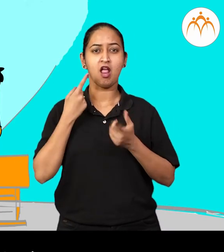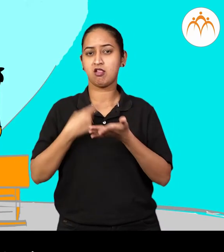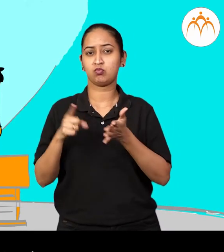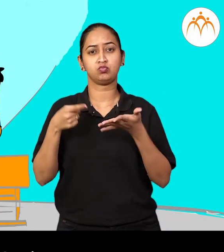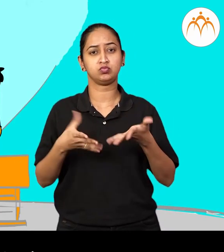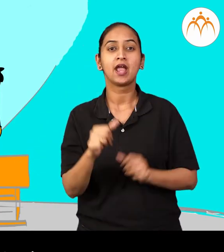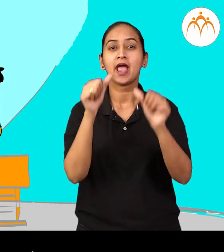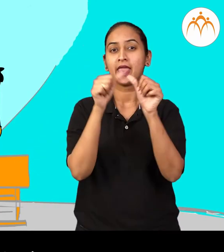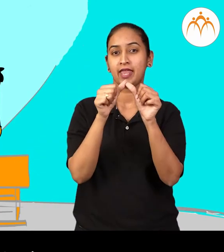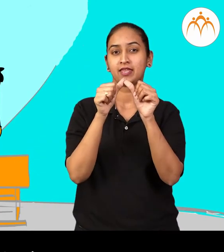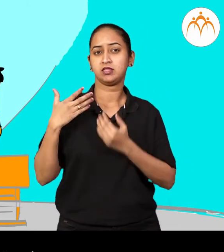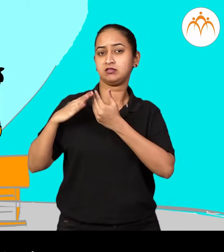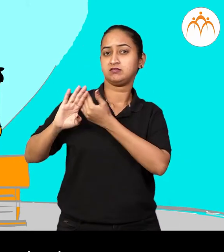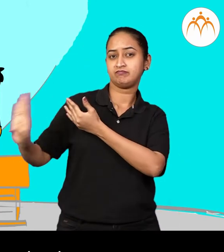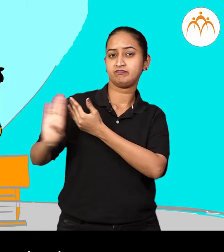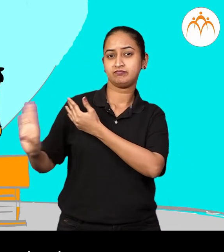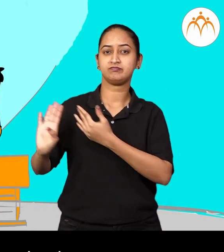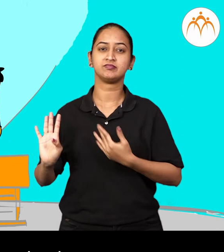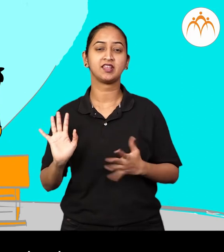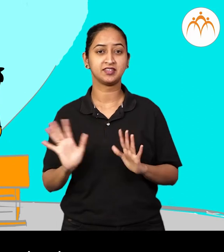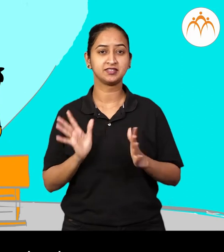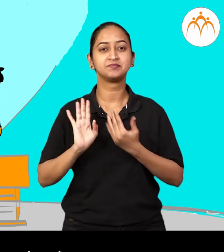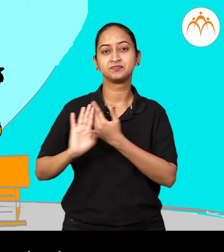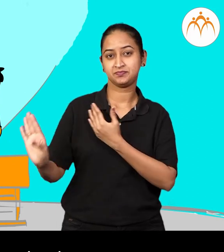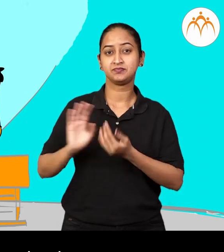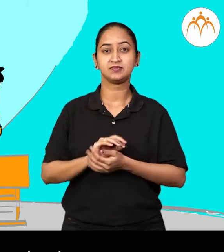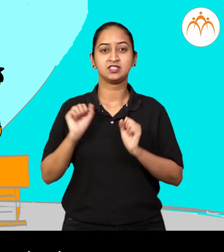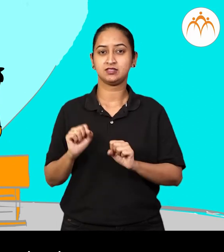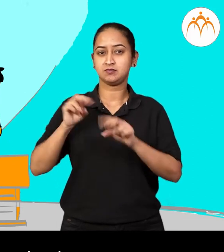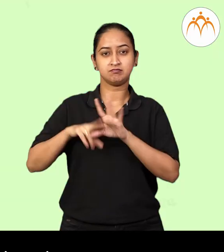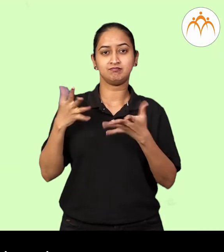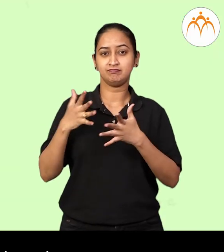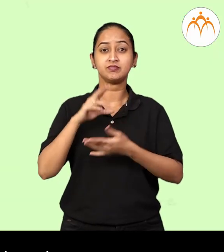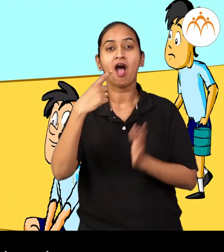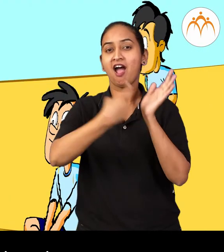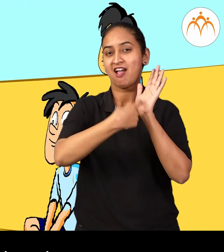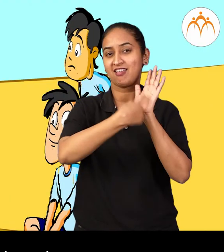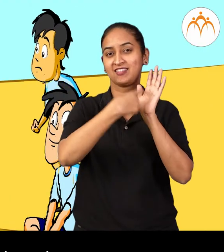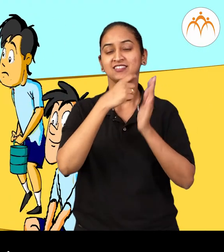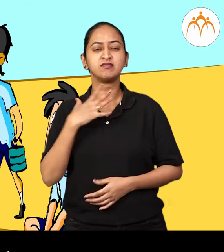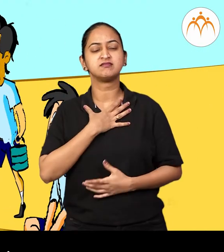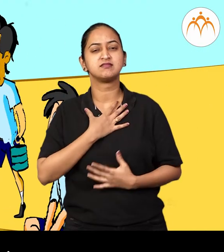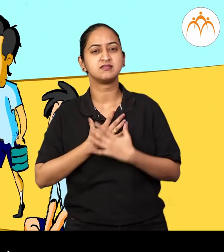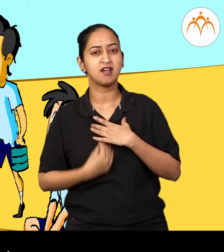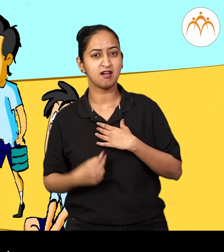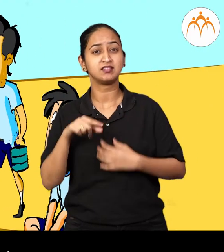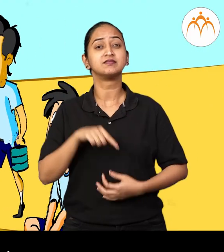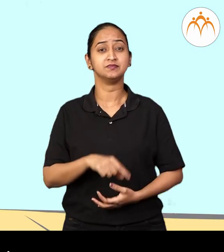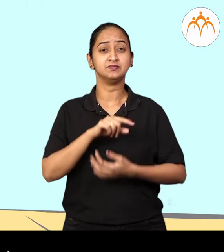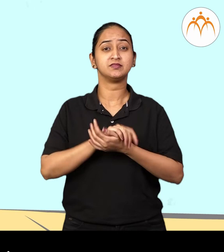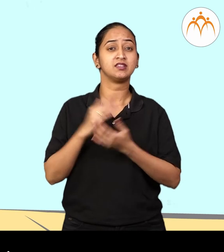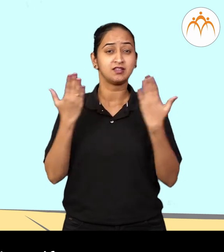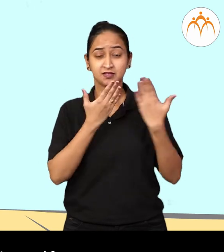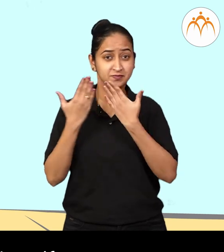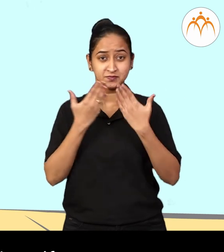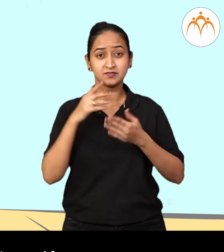not even Aamit. Rohit felt very bad. During the break, he sat all alone,